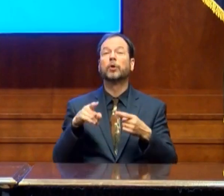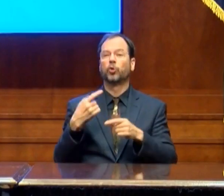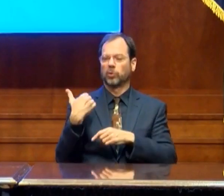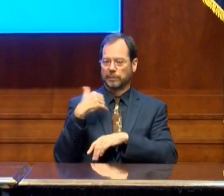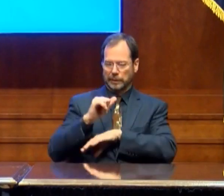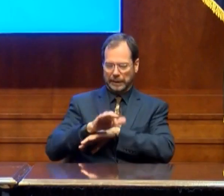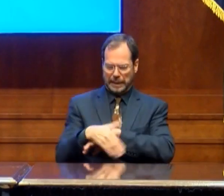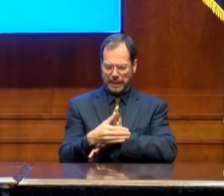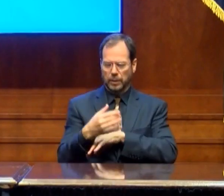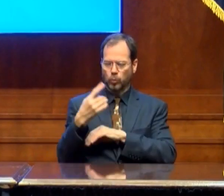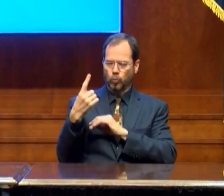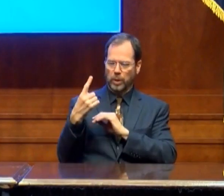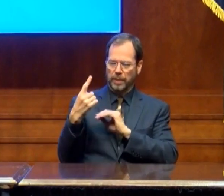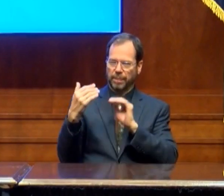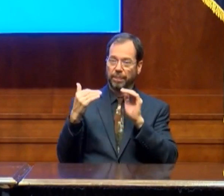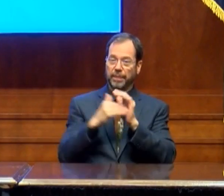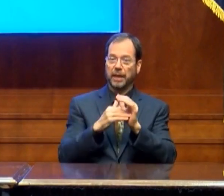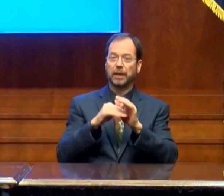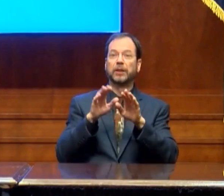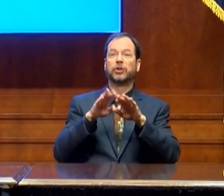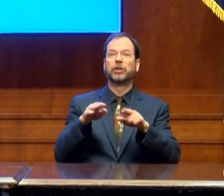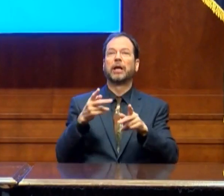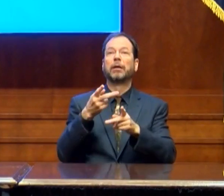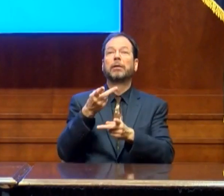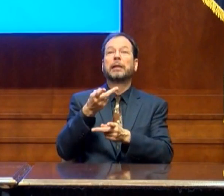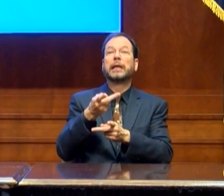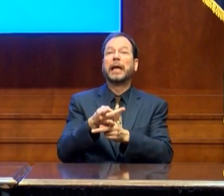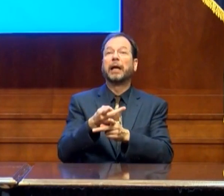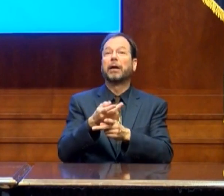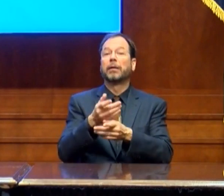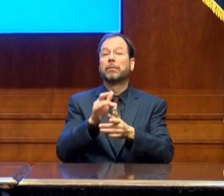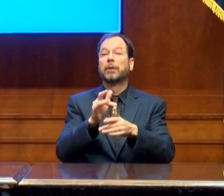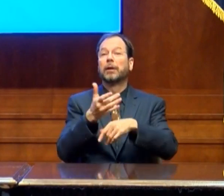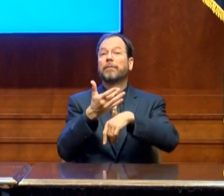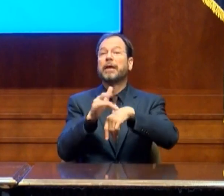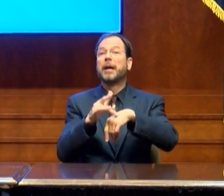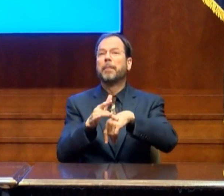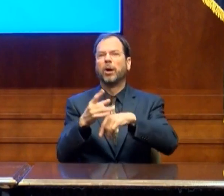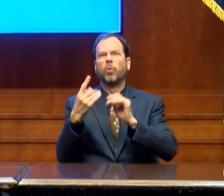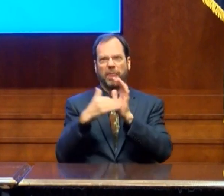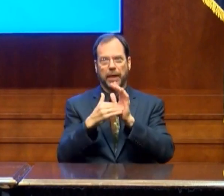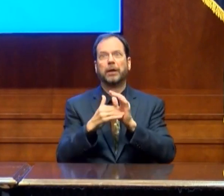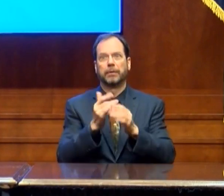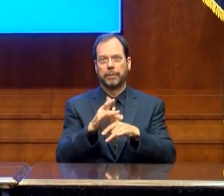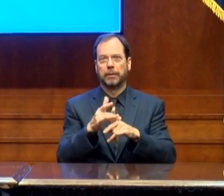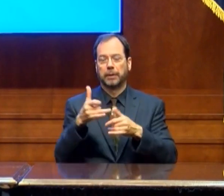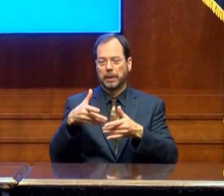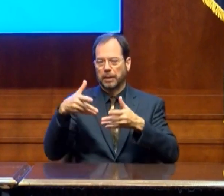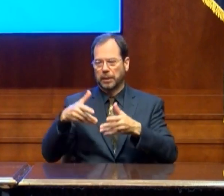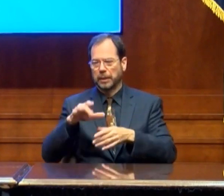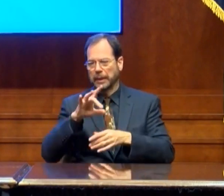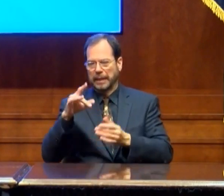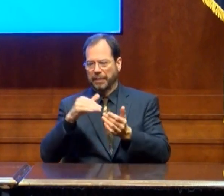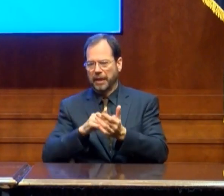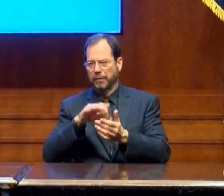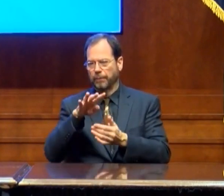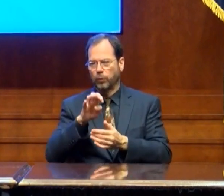Overnight, about 1,000 child care spots were filled. Currently, there remain